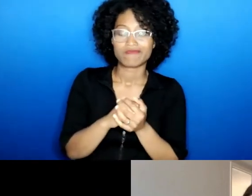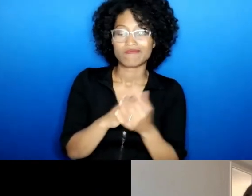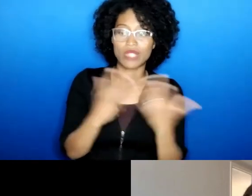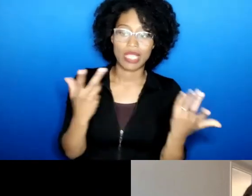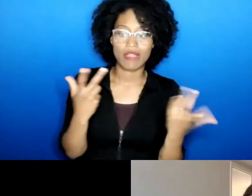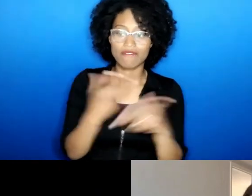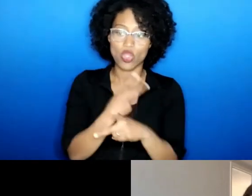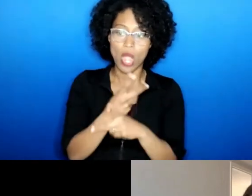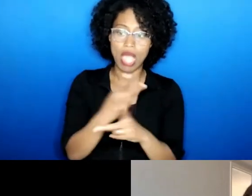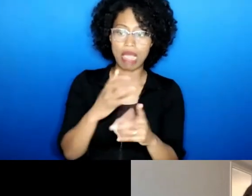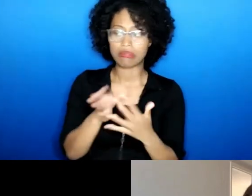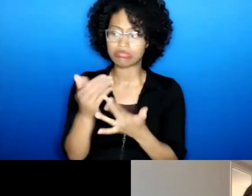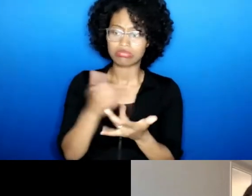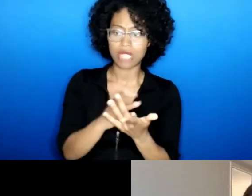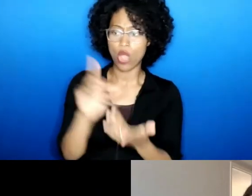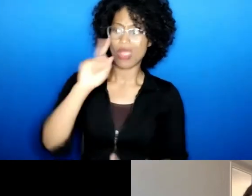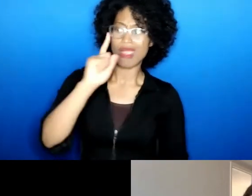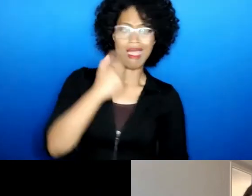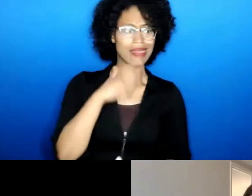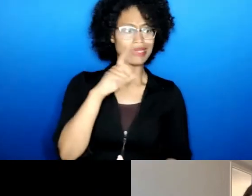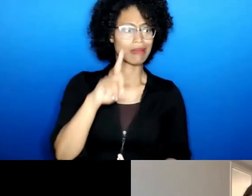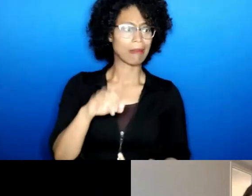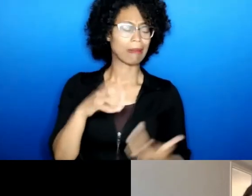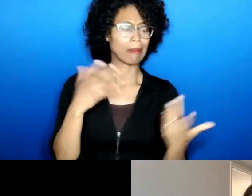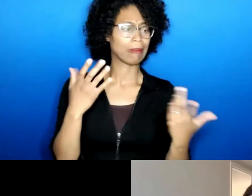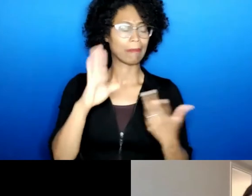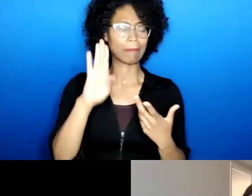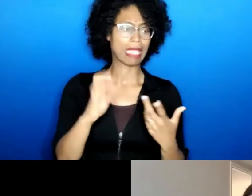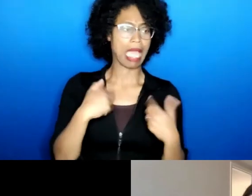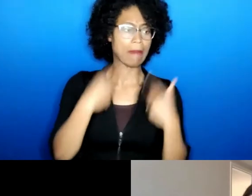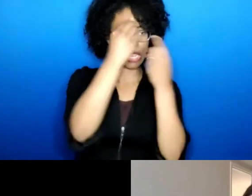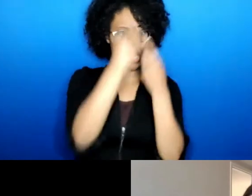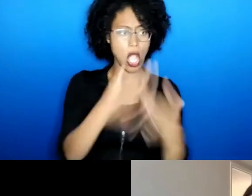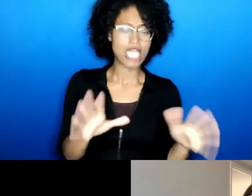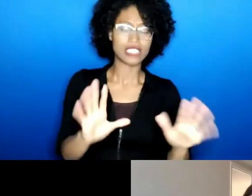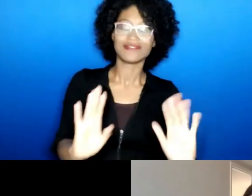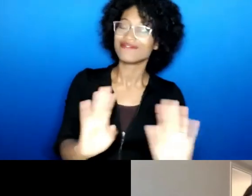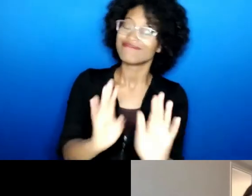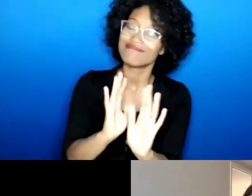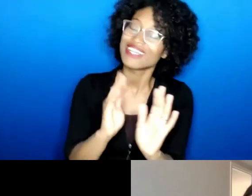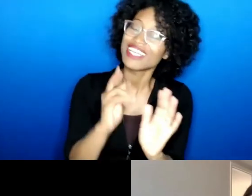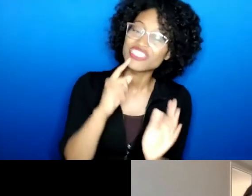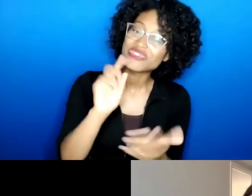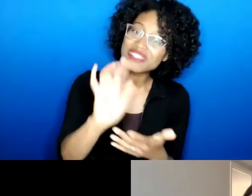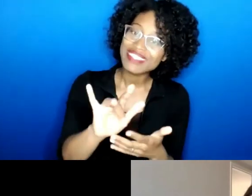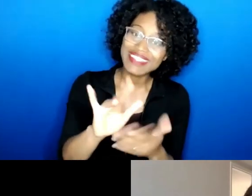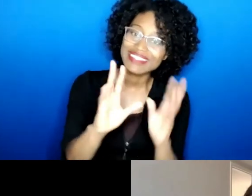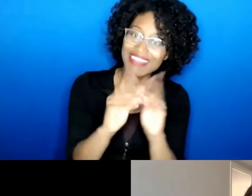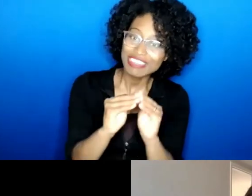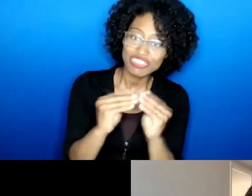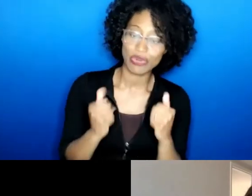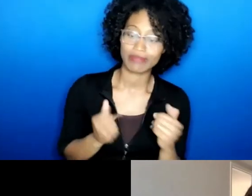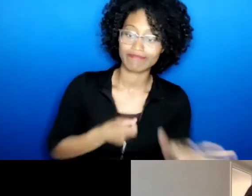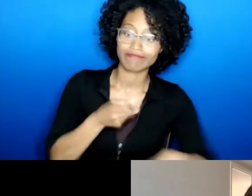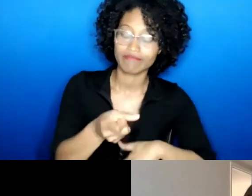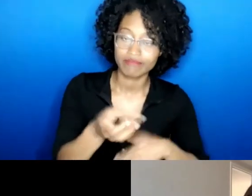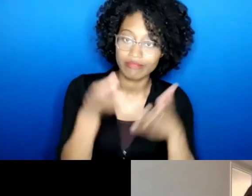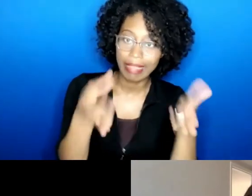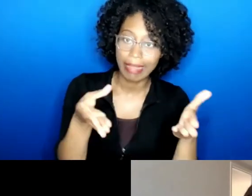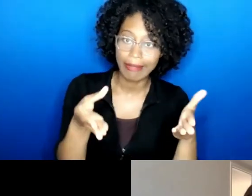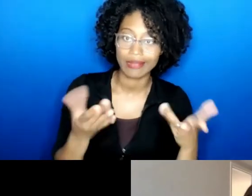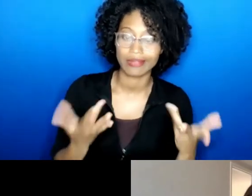You go into the schedule, it's in your schedule, you hit a session and you are there. We're working on